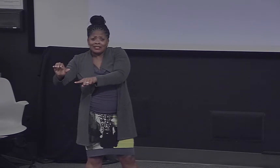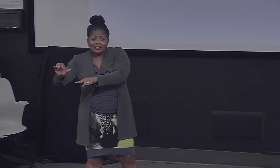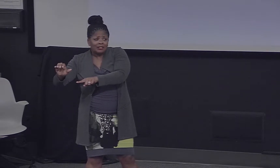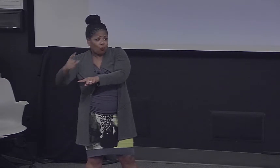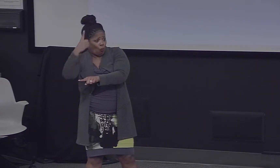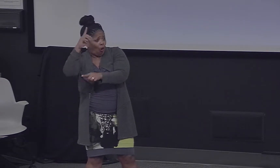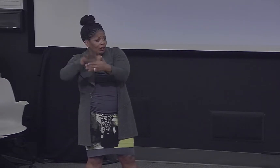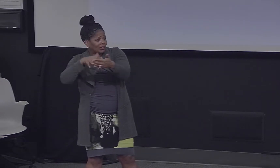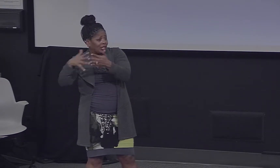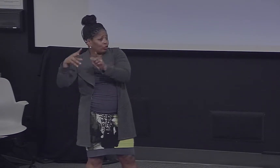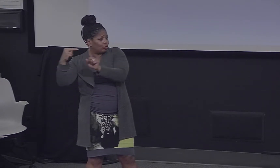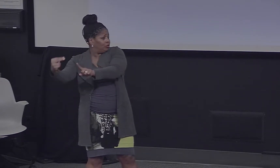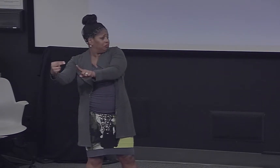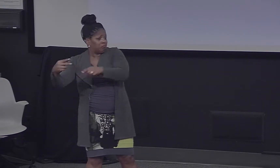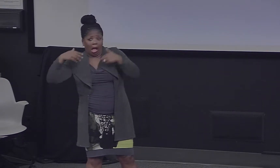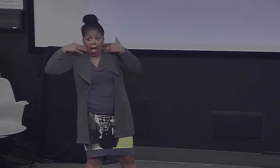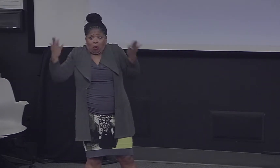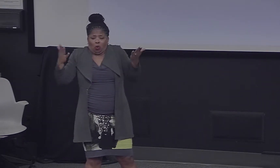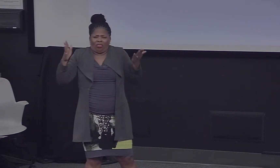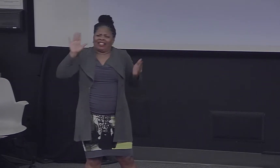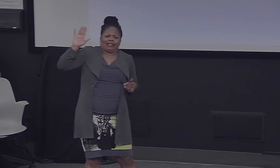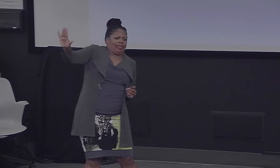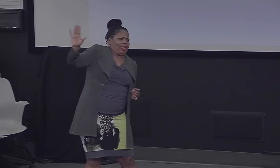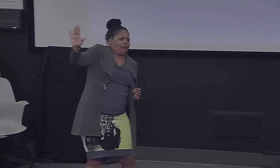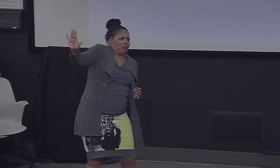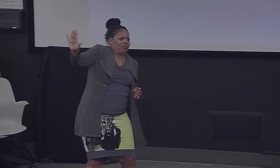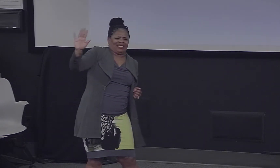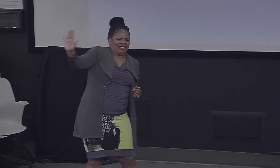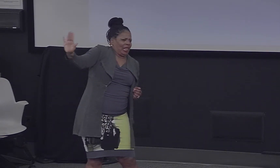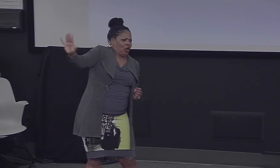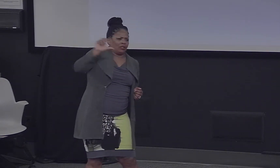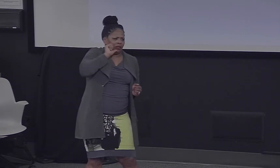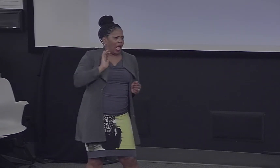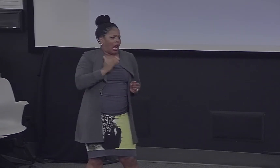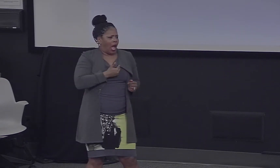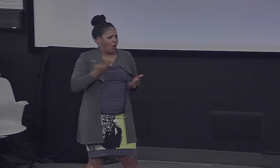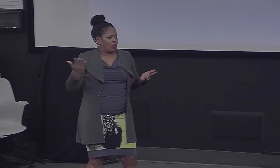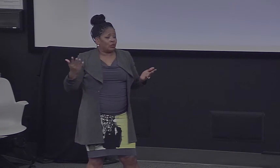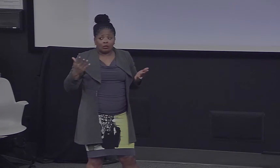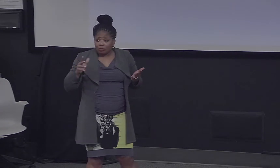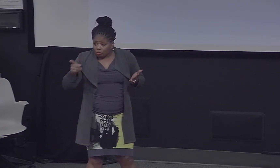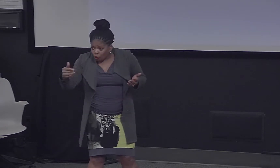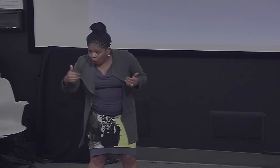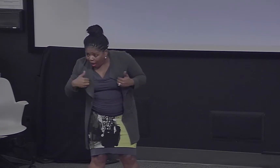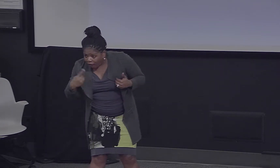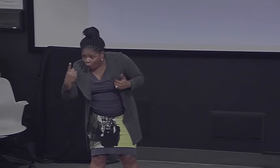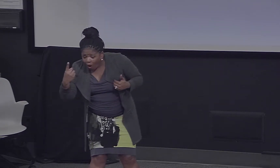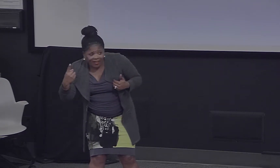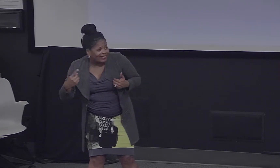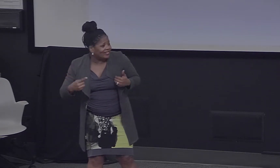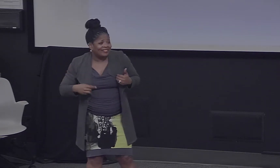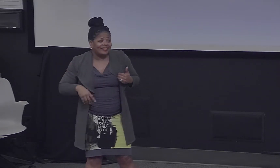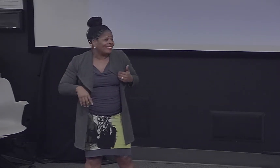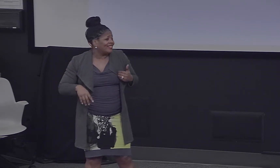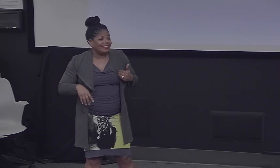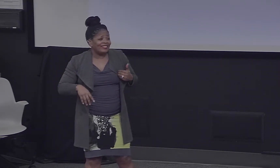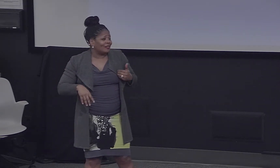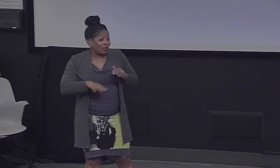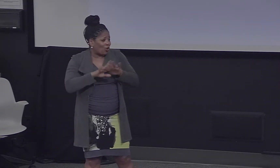But schedulers are not familiar with the CPC. One of the schedulers told me that the CPC was something that an